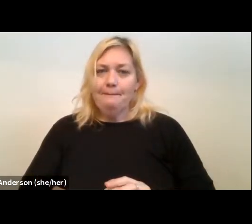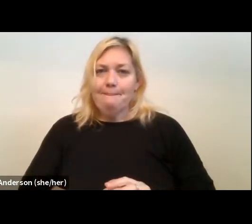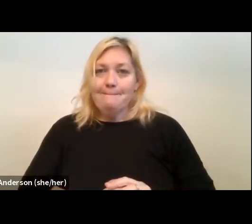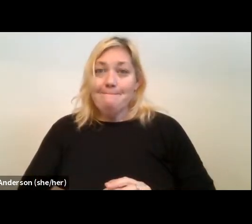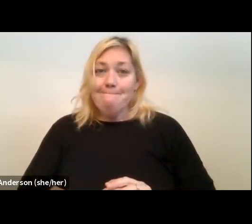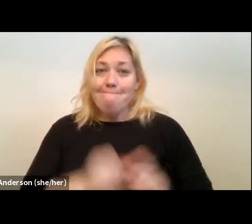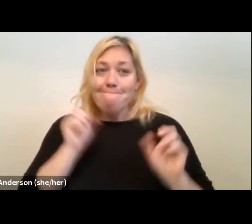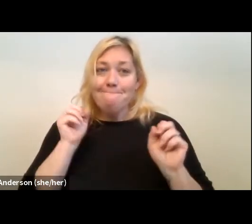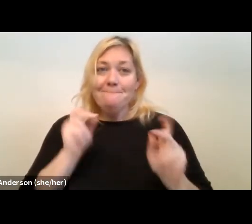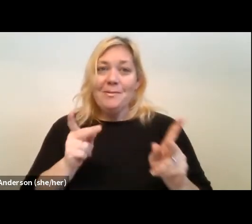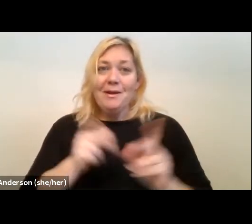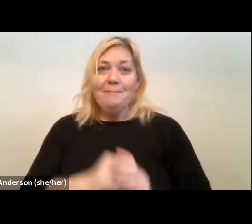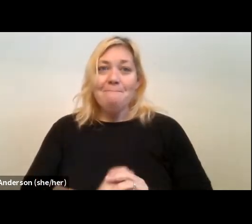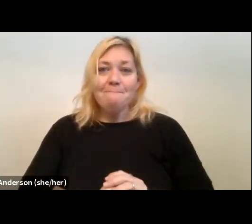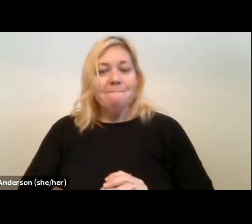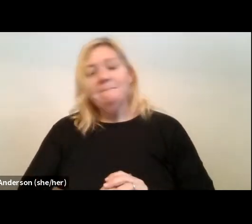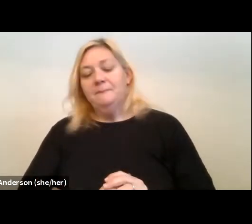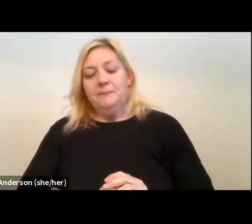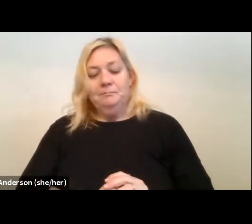Okay.